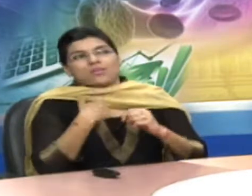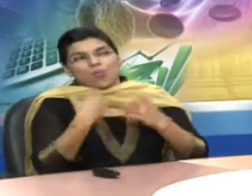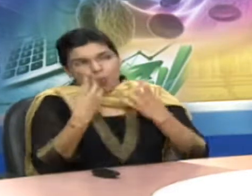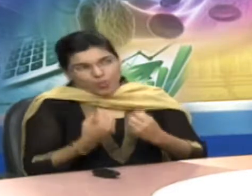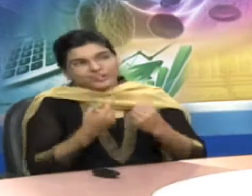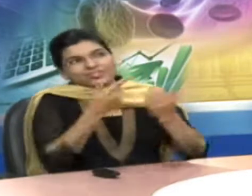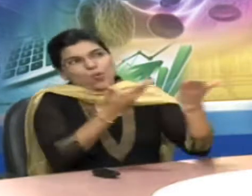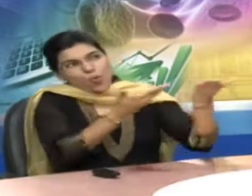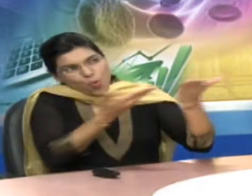York,